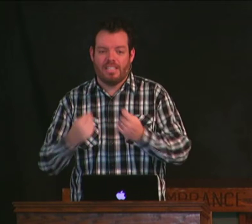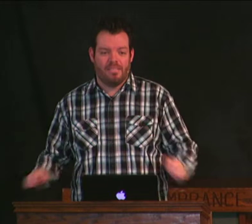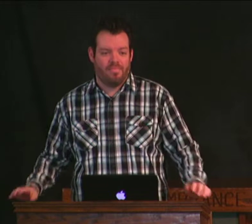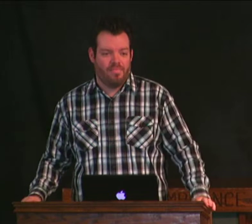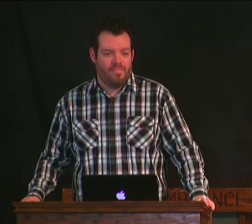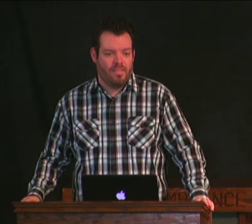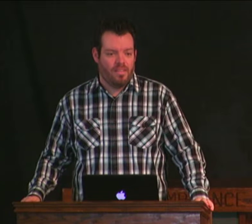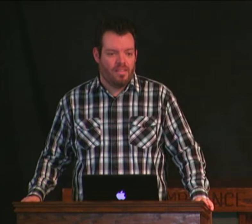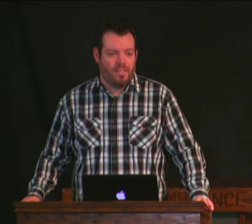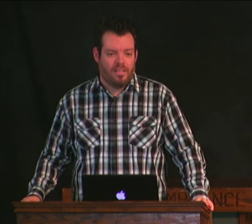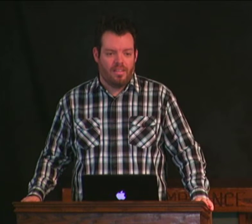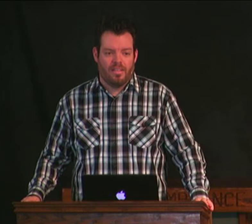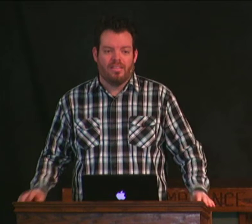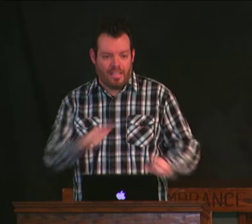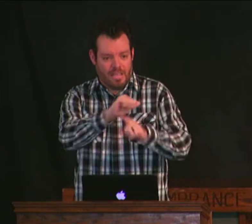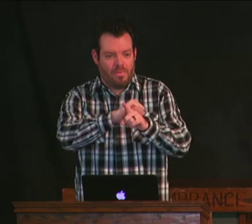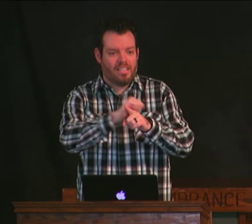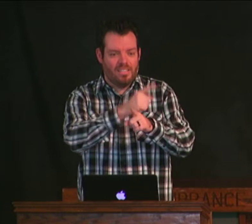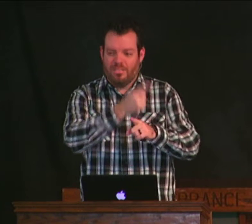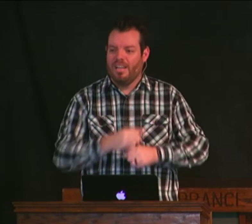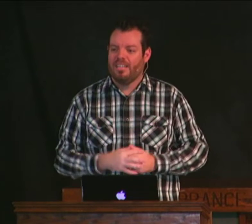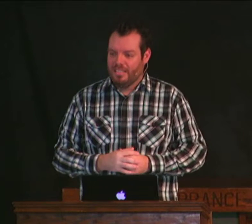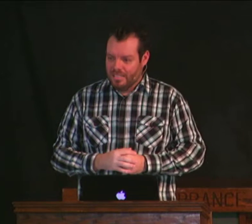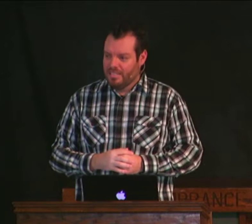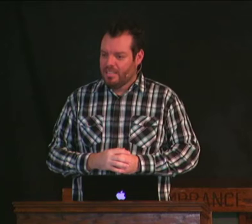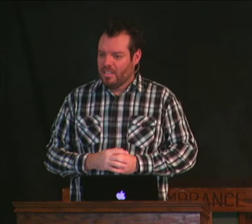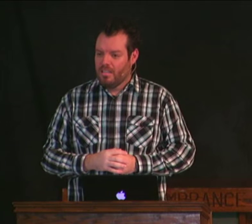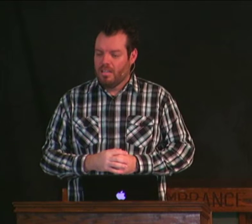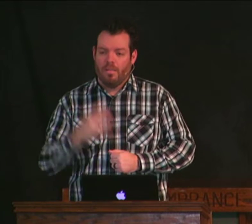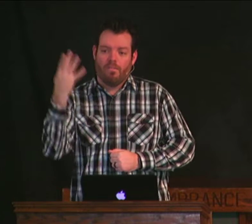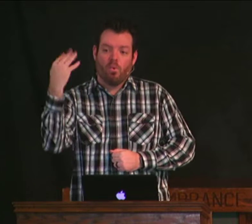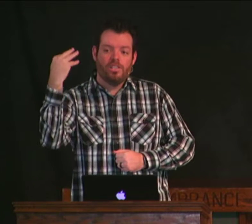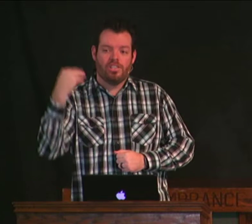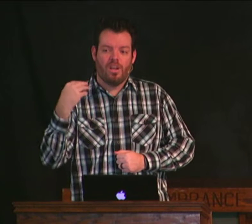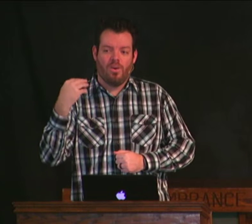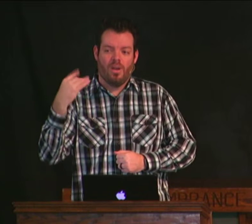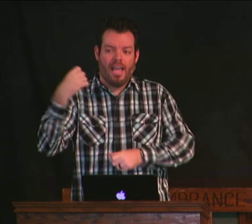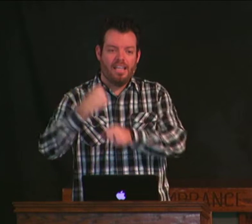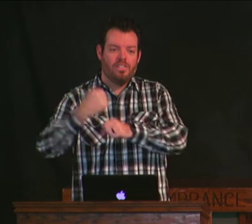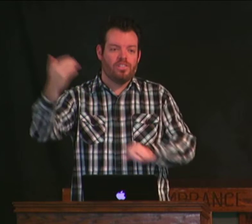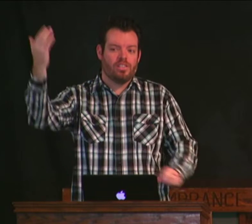team. Because they practiced, you're right. 4 years ago, 8 years ago,